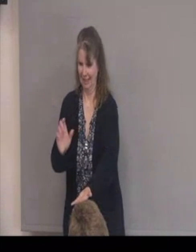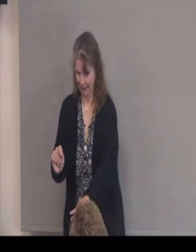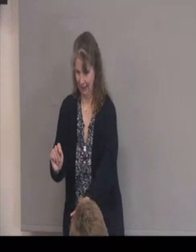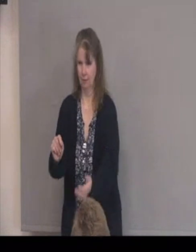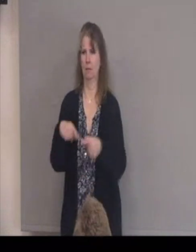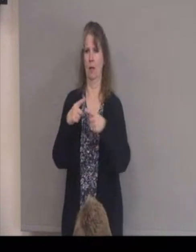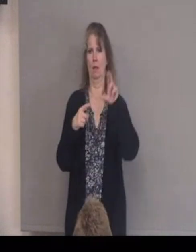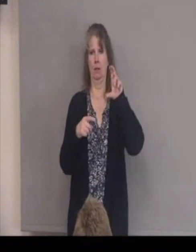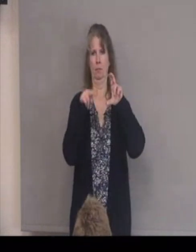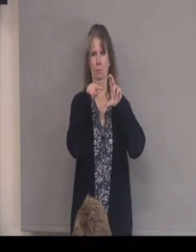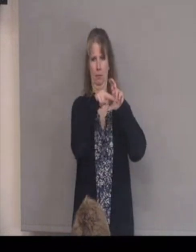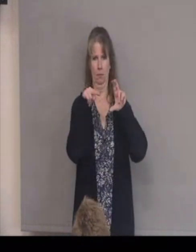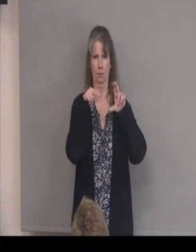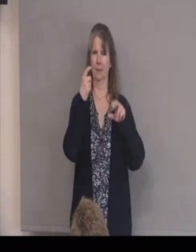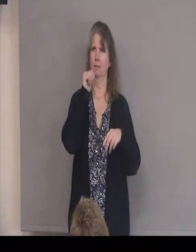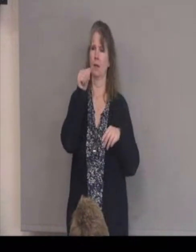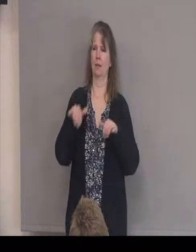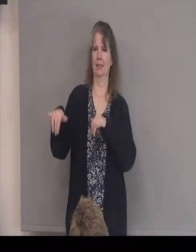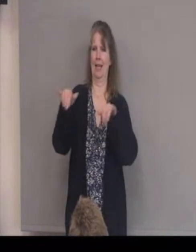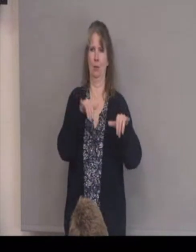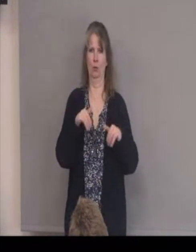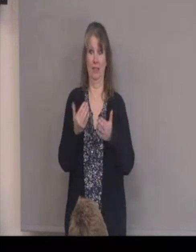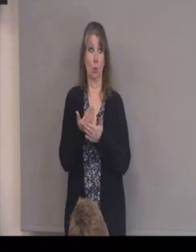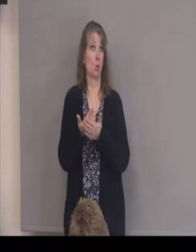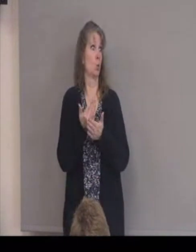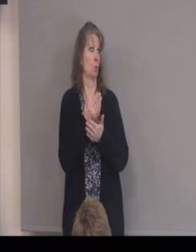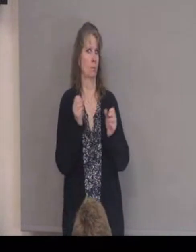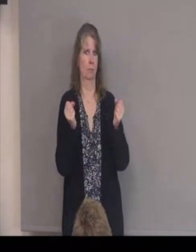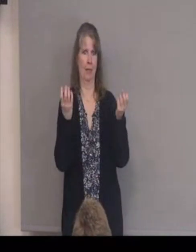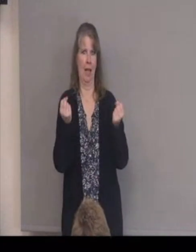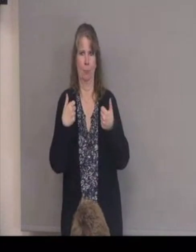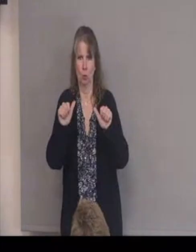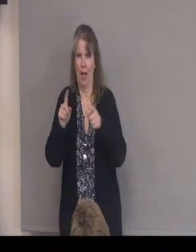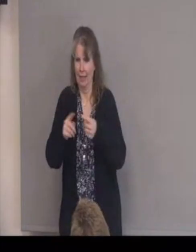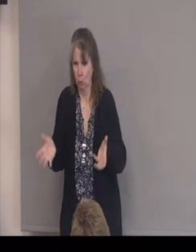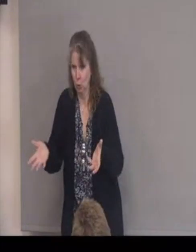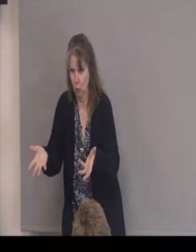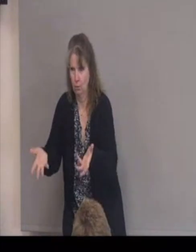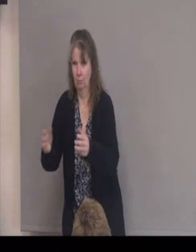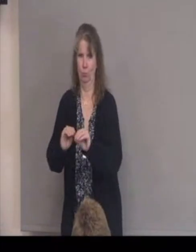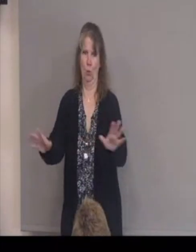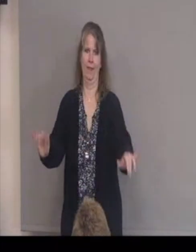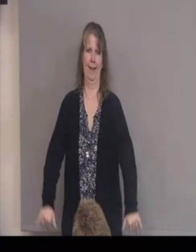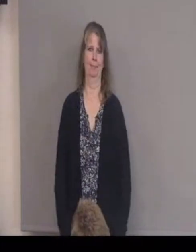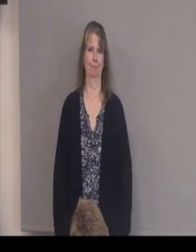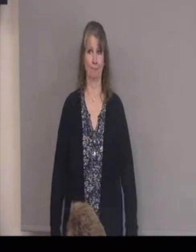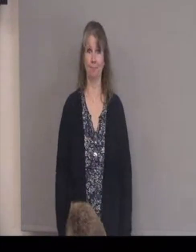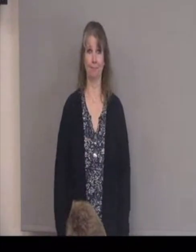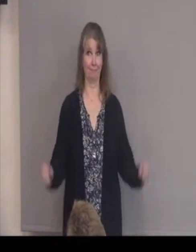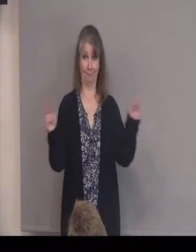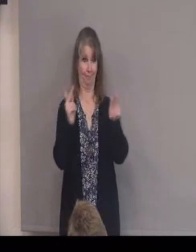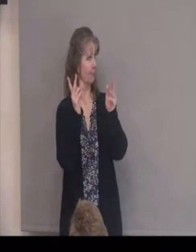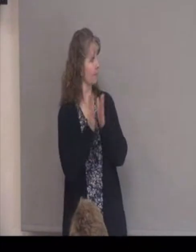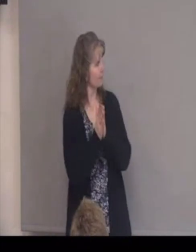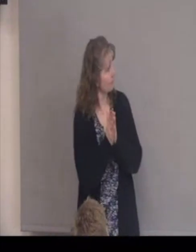Of course, you want to introduce these terms to the patients so that they have an understanding. And I even show them the